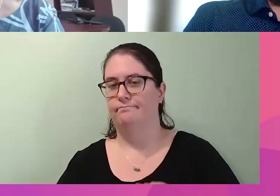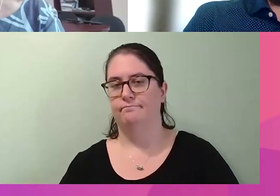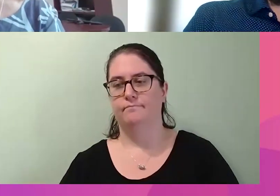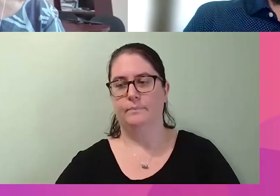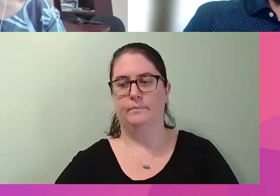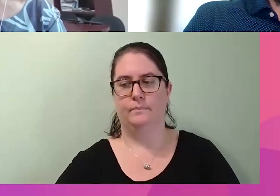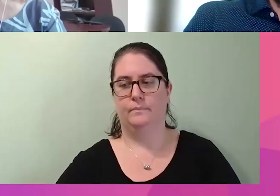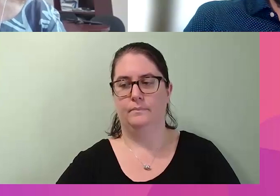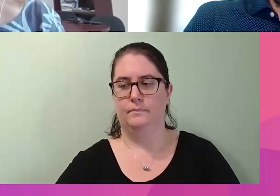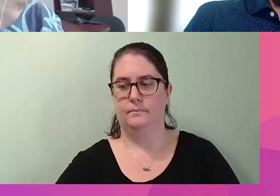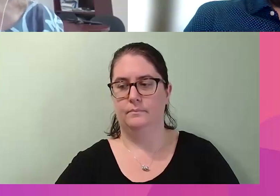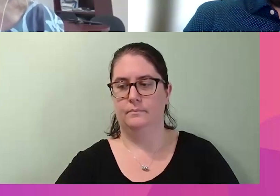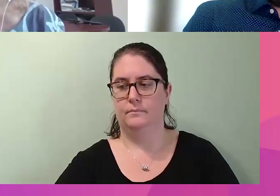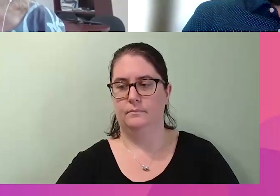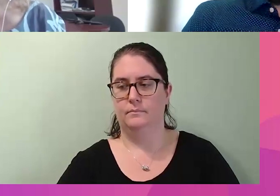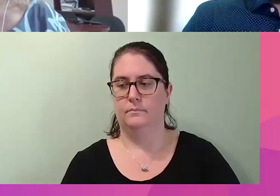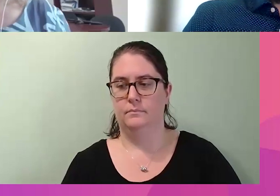there.